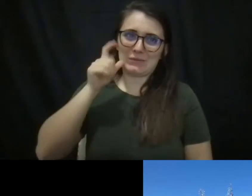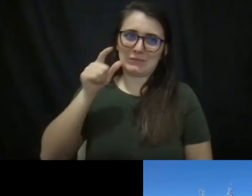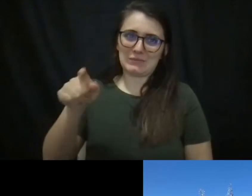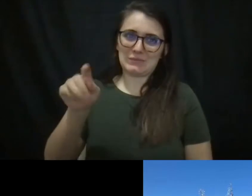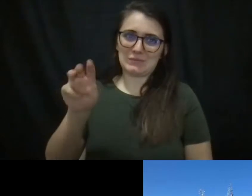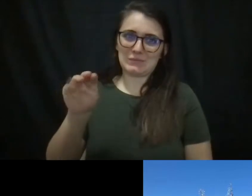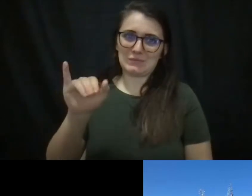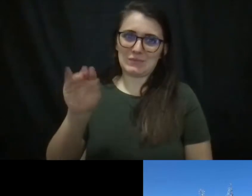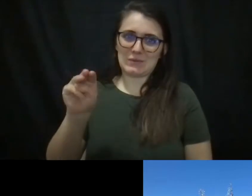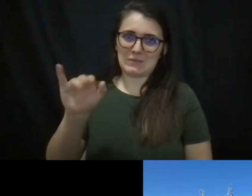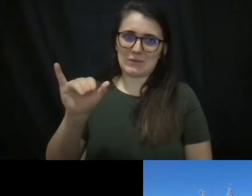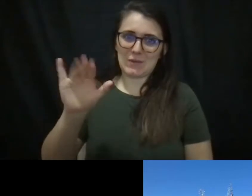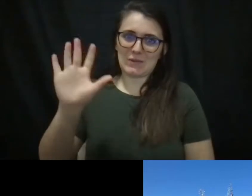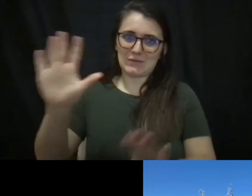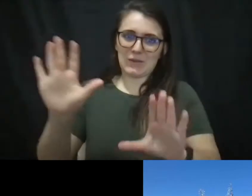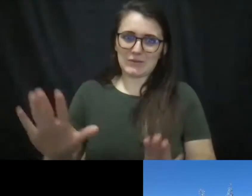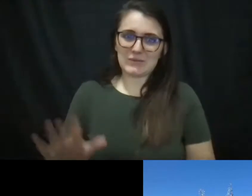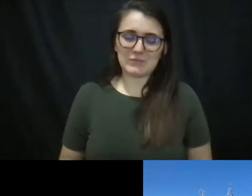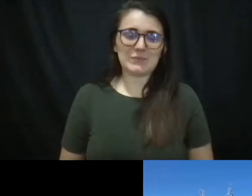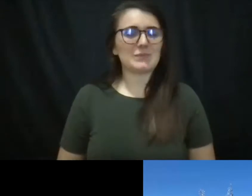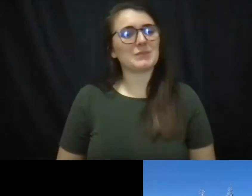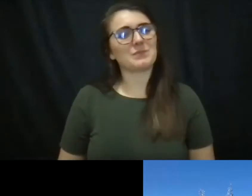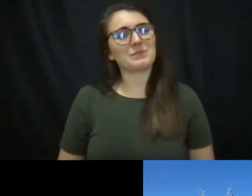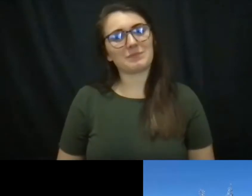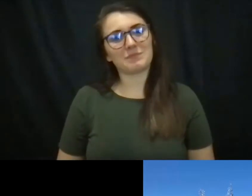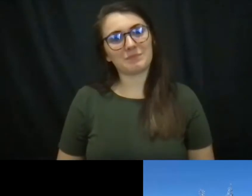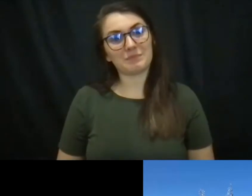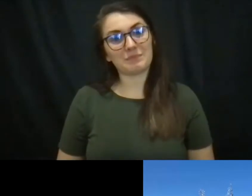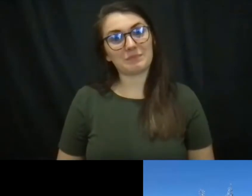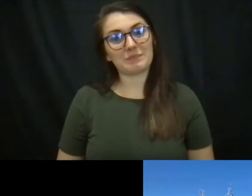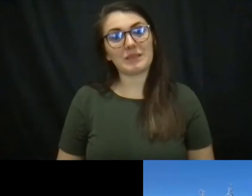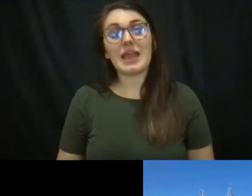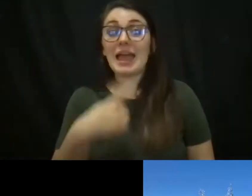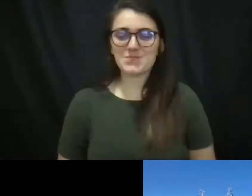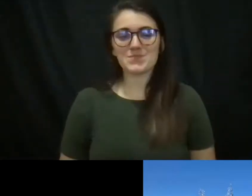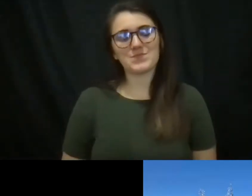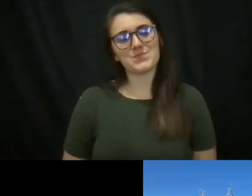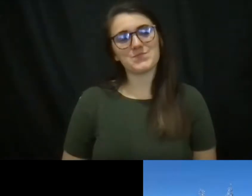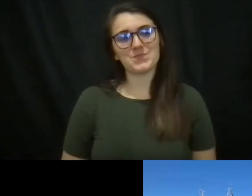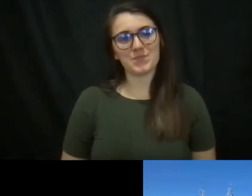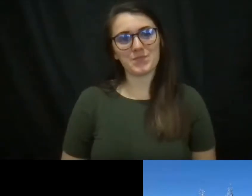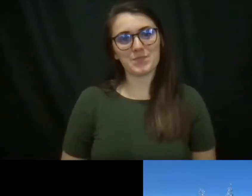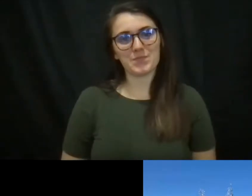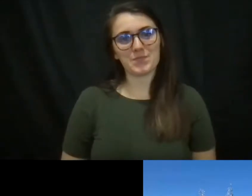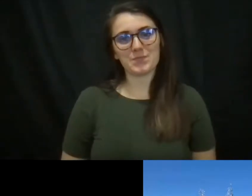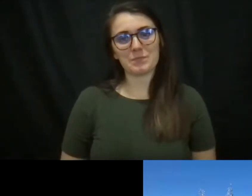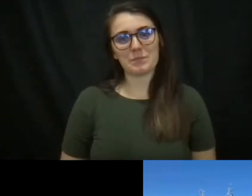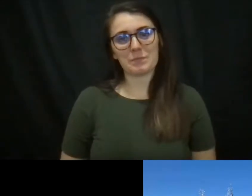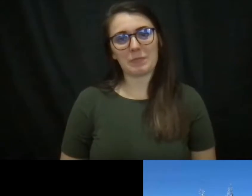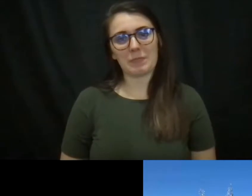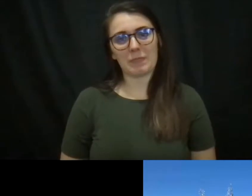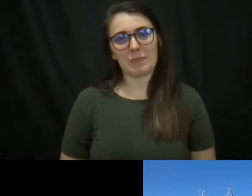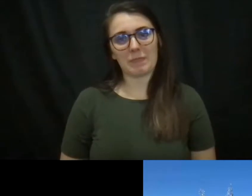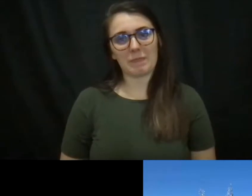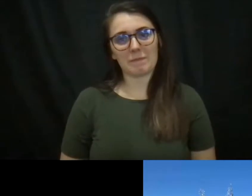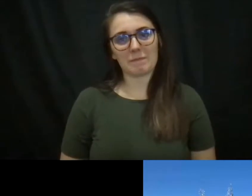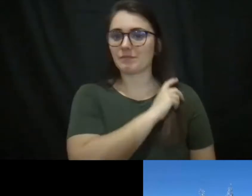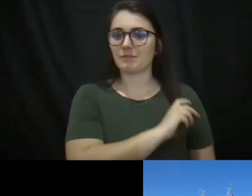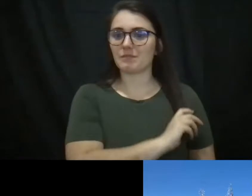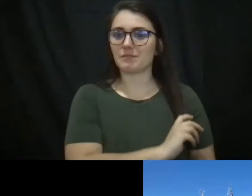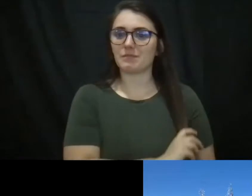awesome. Thanks, Mimi. Tell your mom I say hi. Okay, I've got